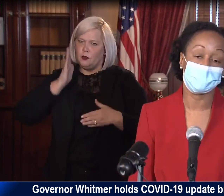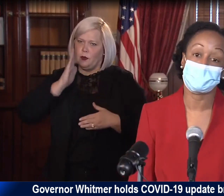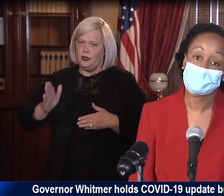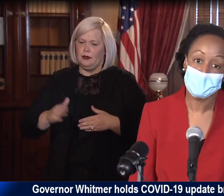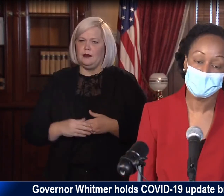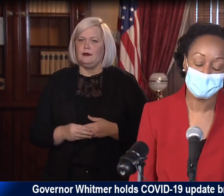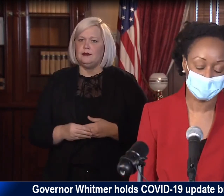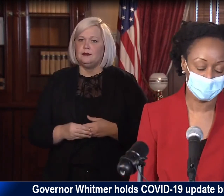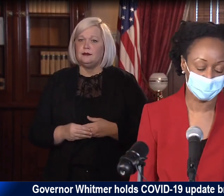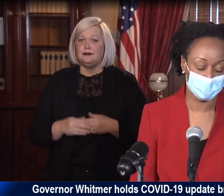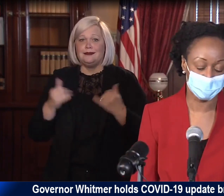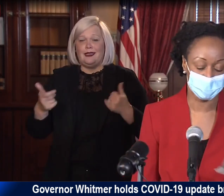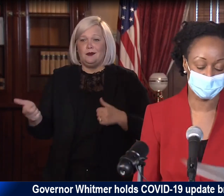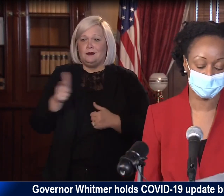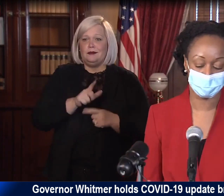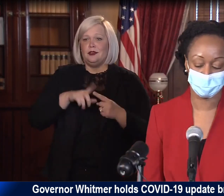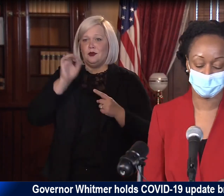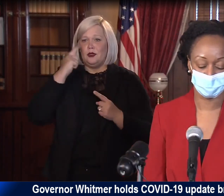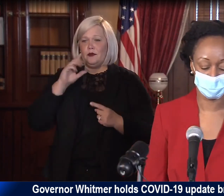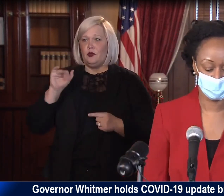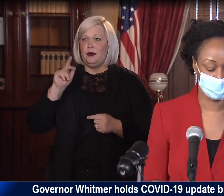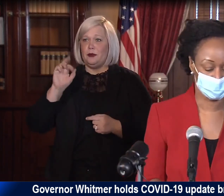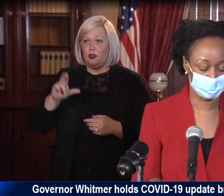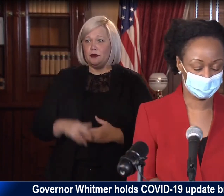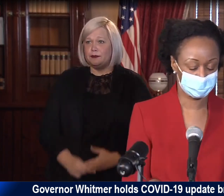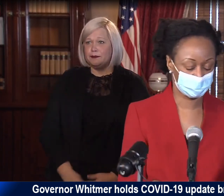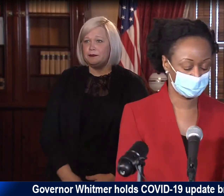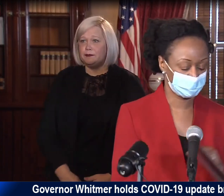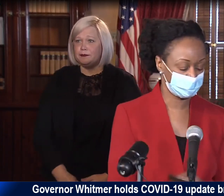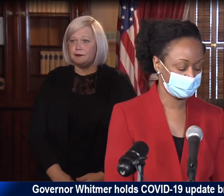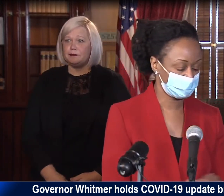with that, I'll turn it back over to Governor Whitmer.